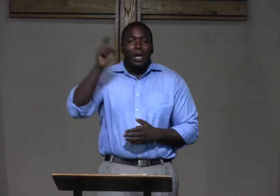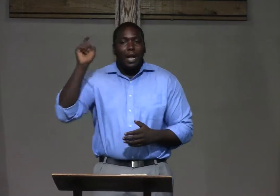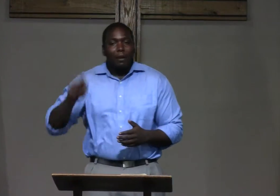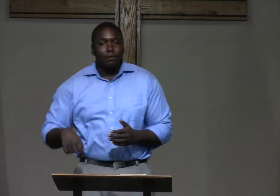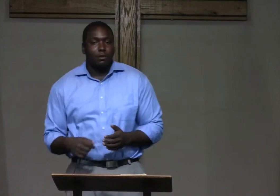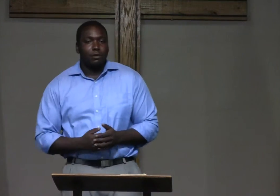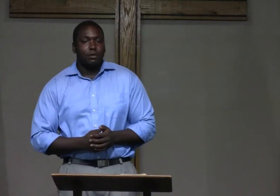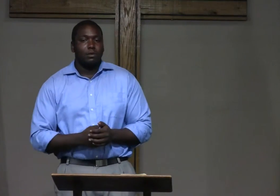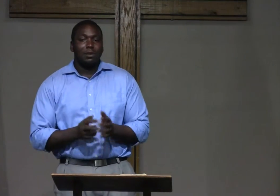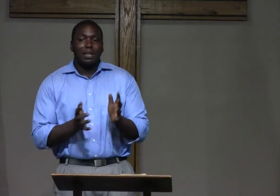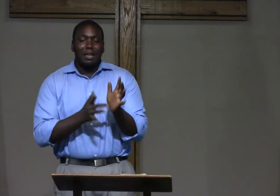share Jesus Christ. We must.